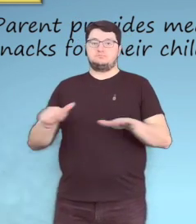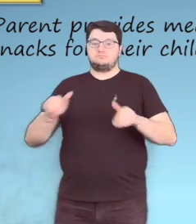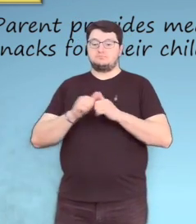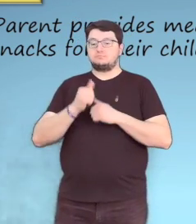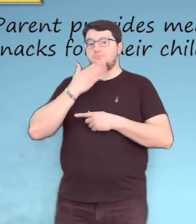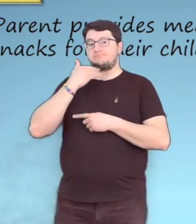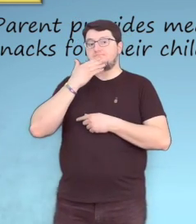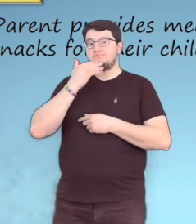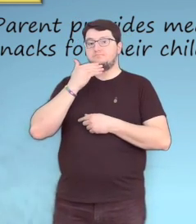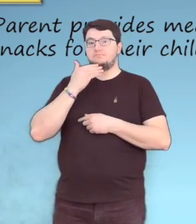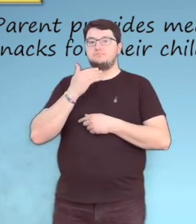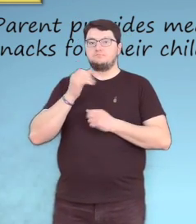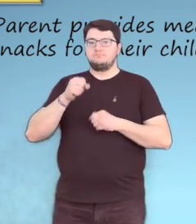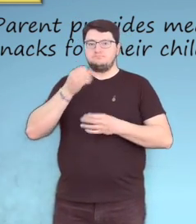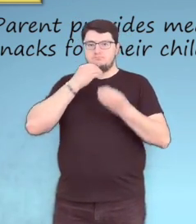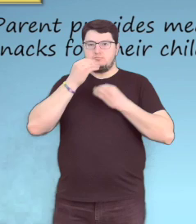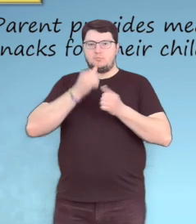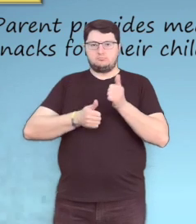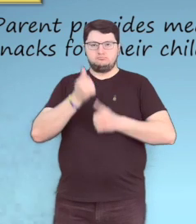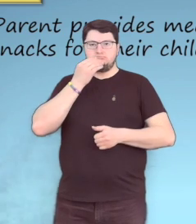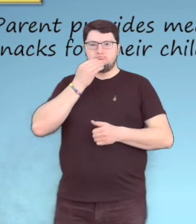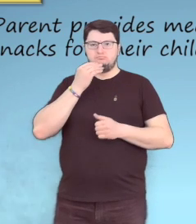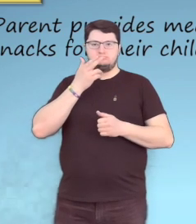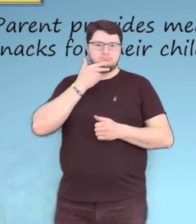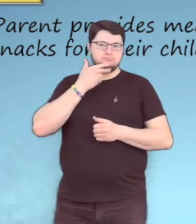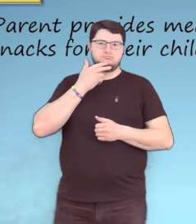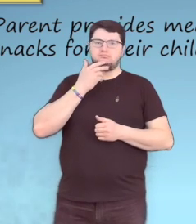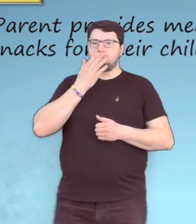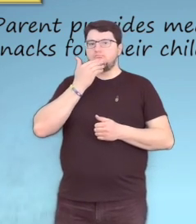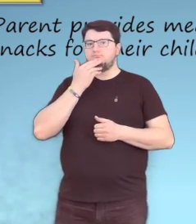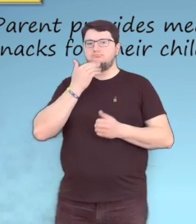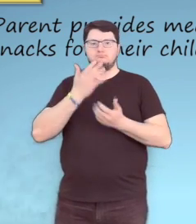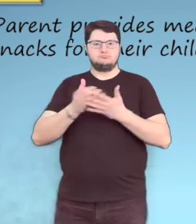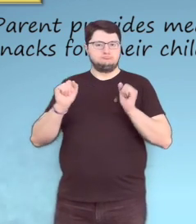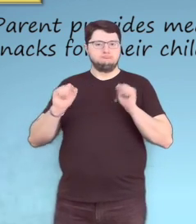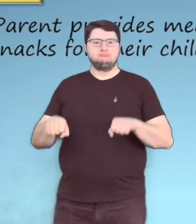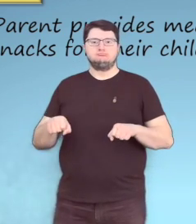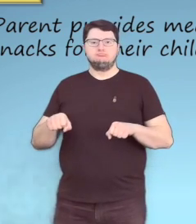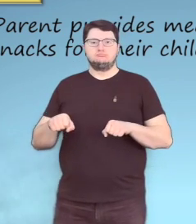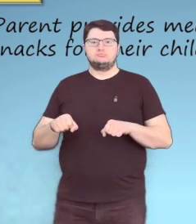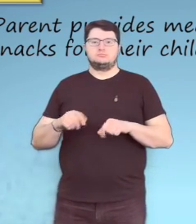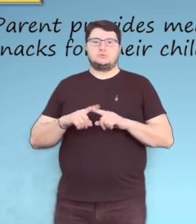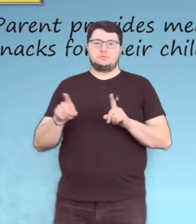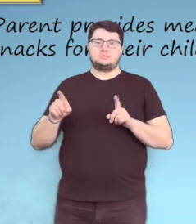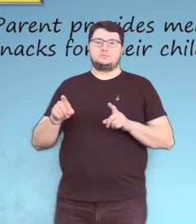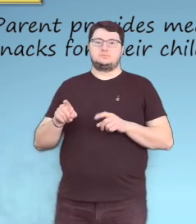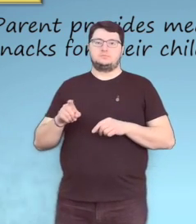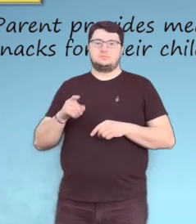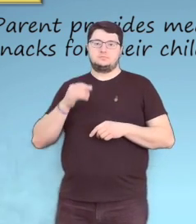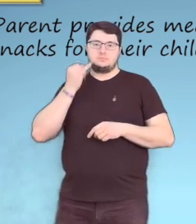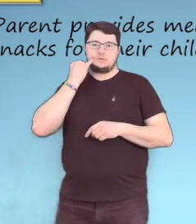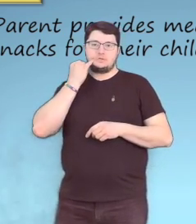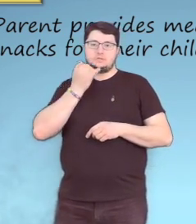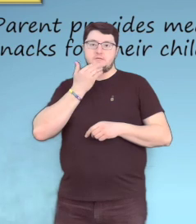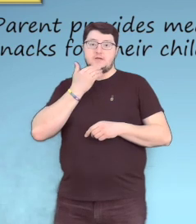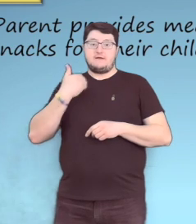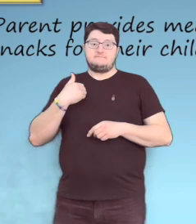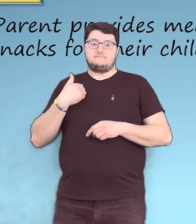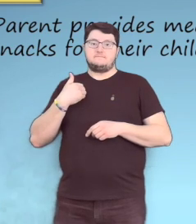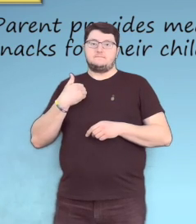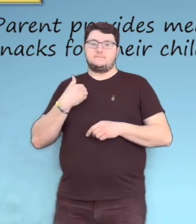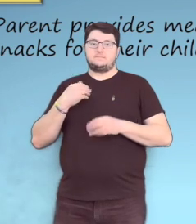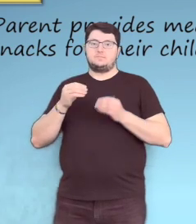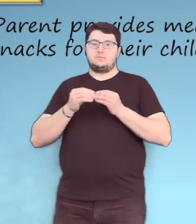eat most foods that children love, including candy and sweets. However, child with diabetes will have more